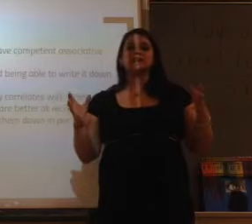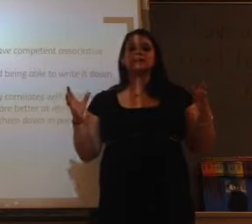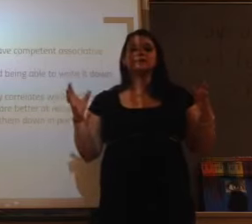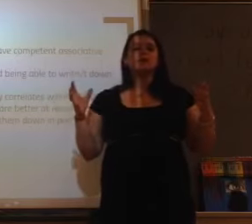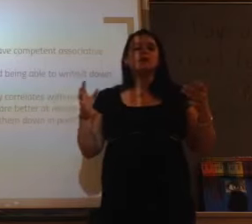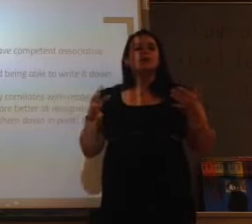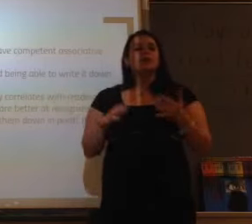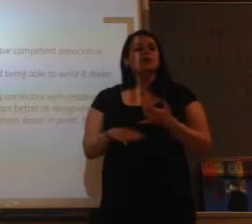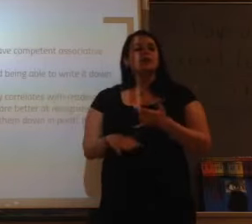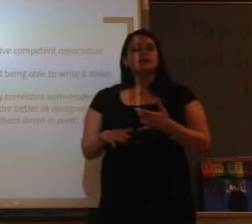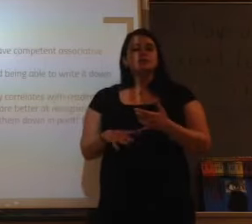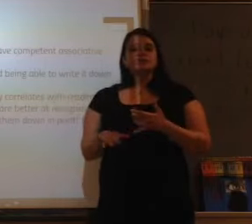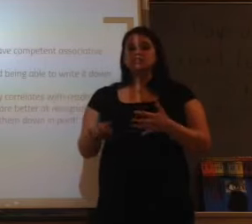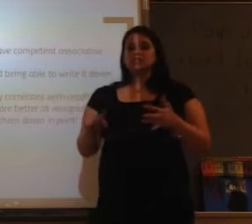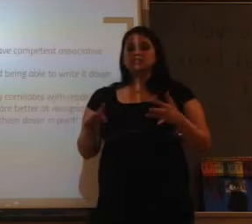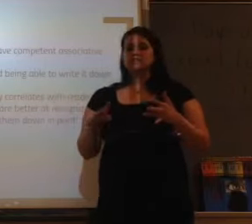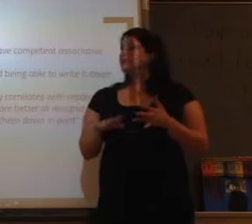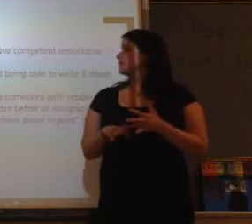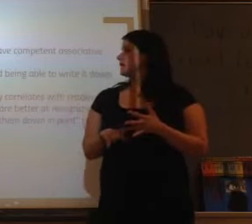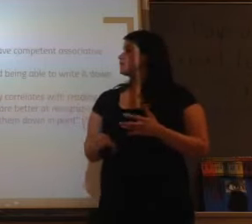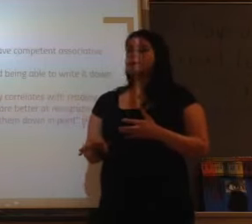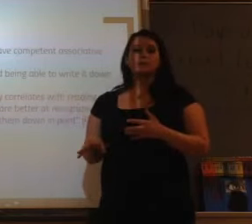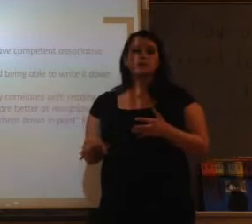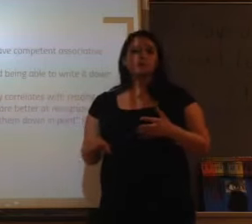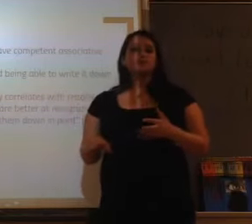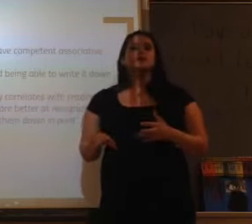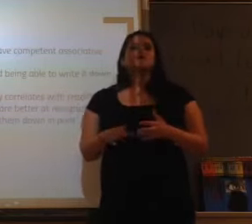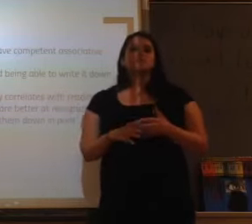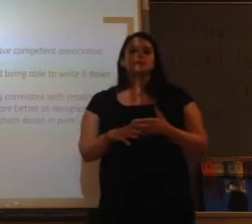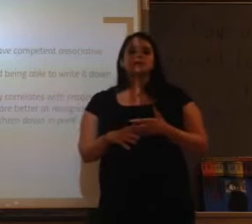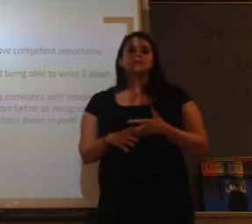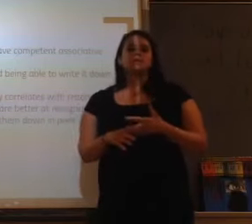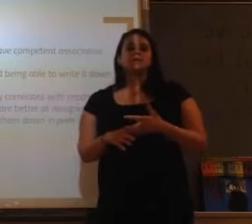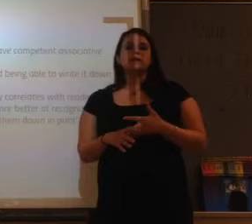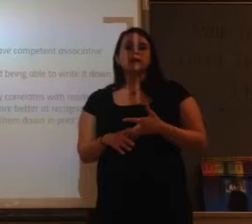team with teachers, interpreters, to make sure that we're really